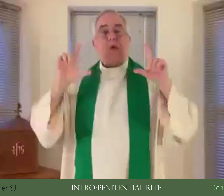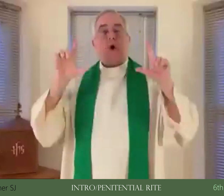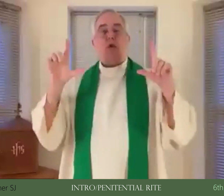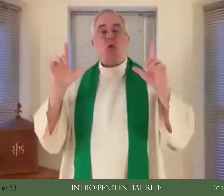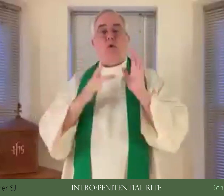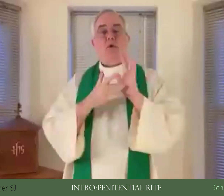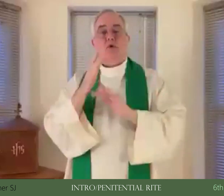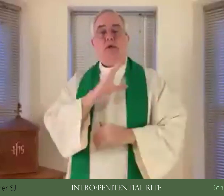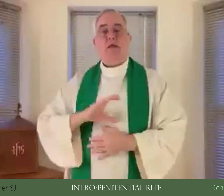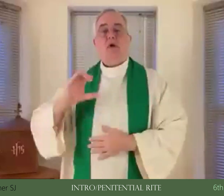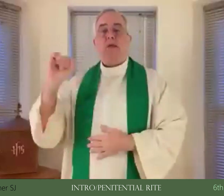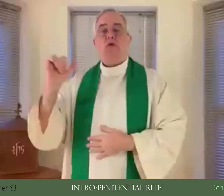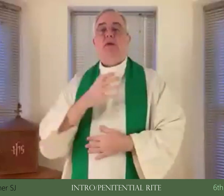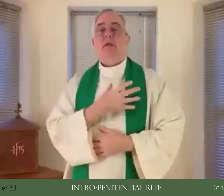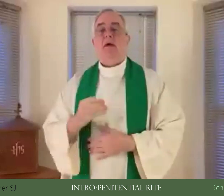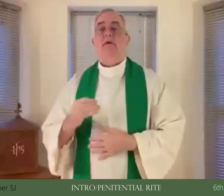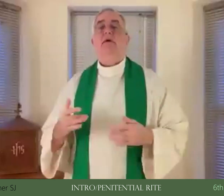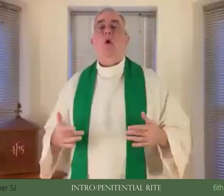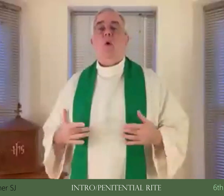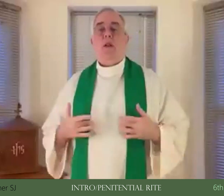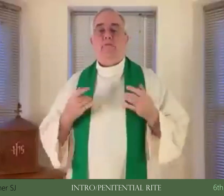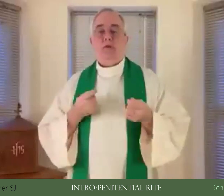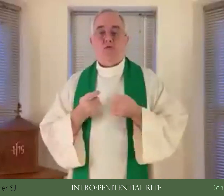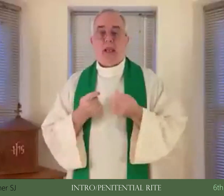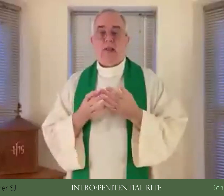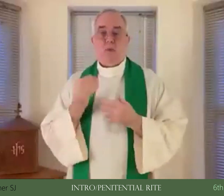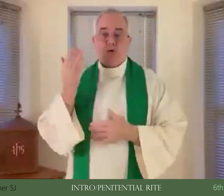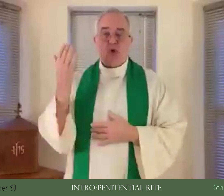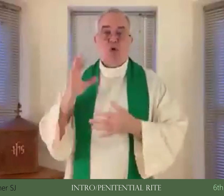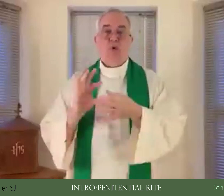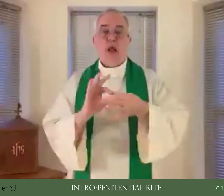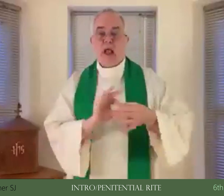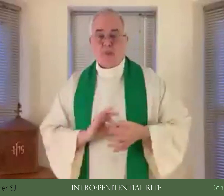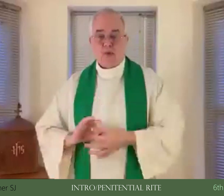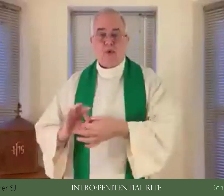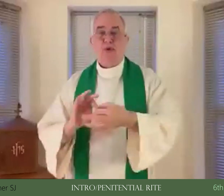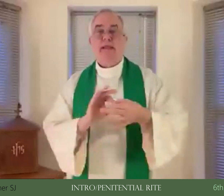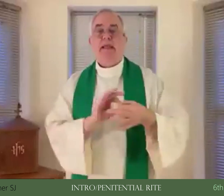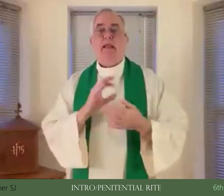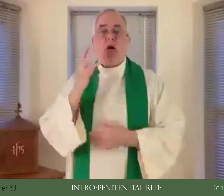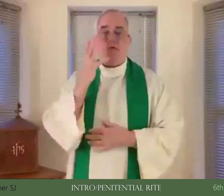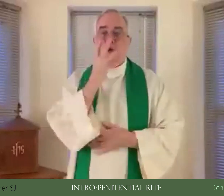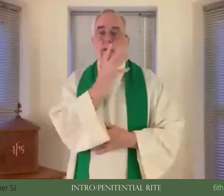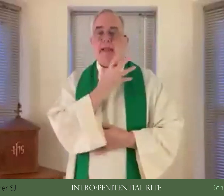Through our Lord Jesus Christ, your Son, we love to reign to you in the unity of the Holy